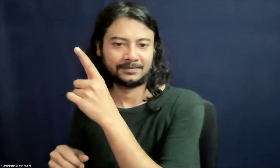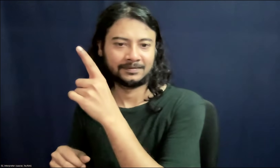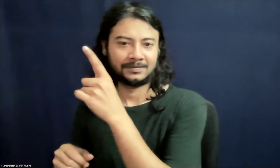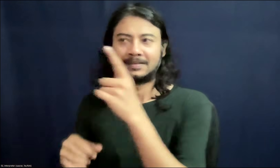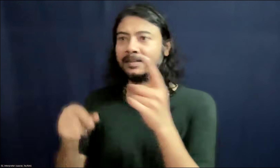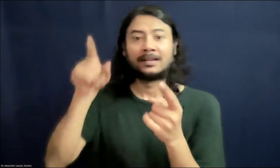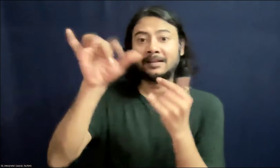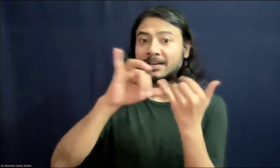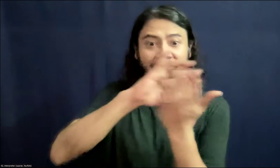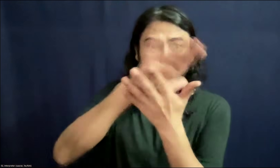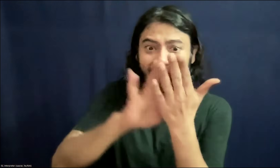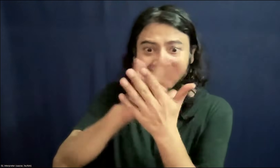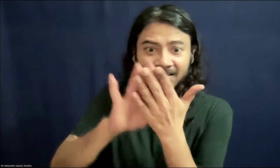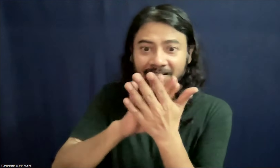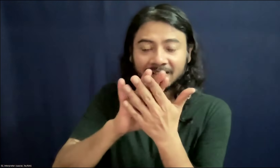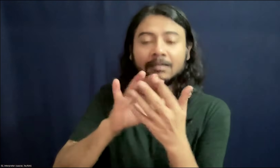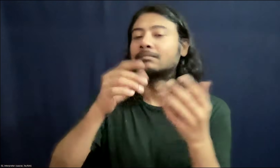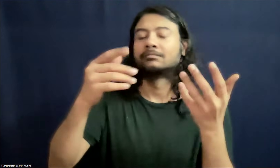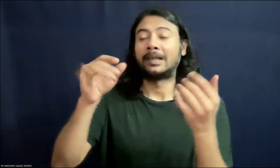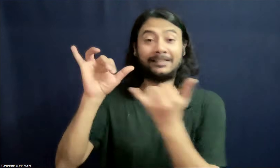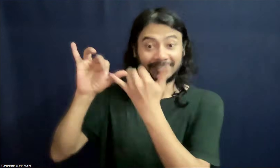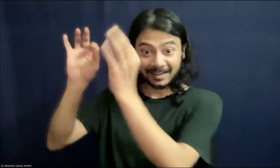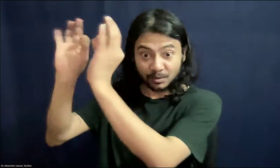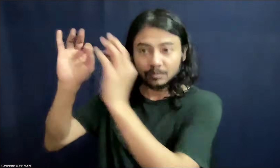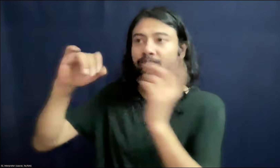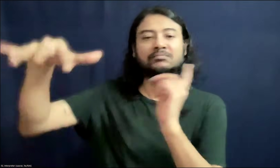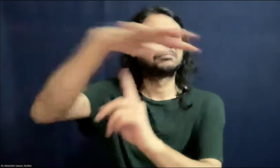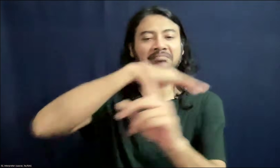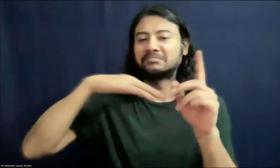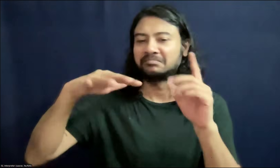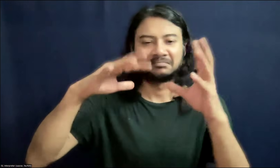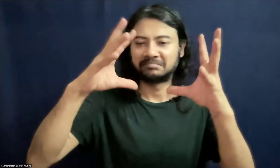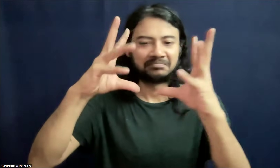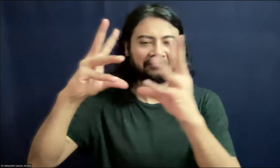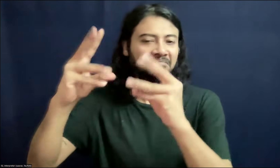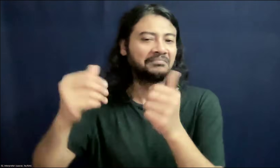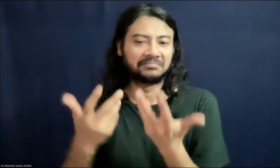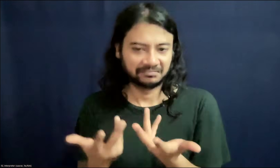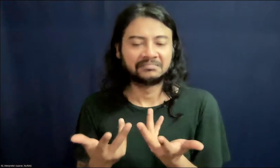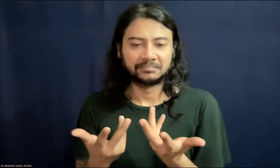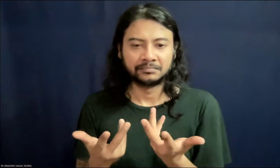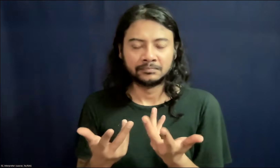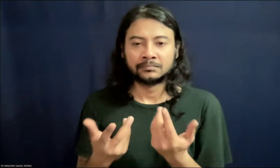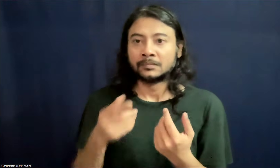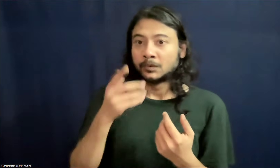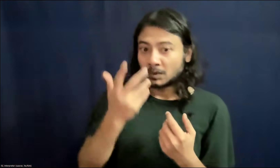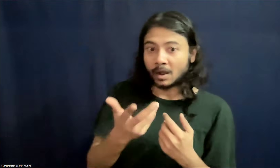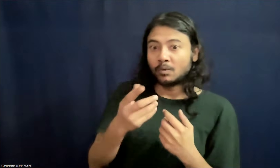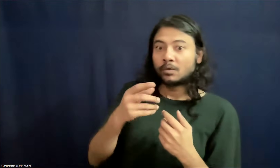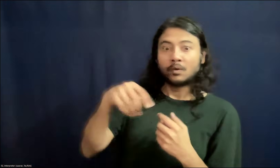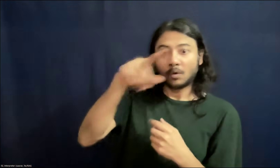So once you know that Krishna is Purushottam, now you should start loving and serving